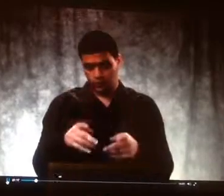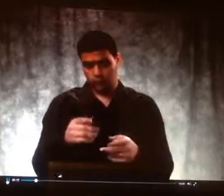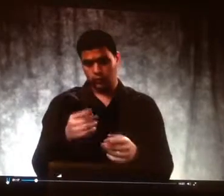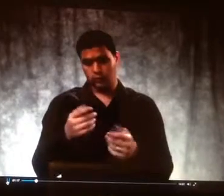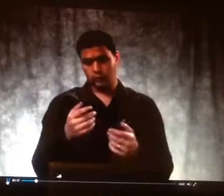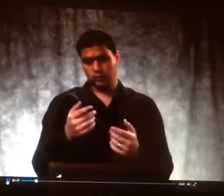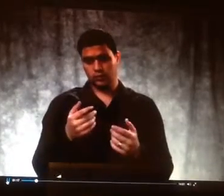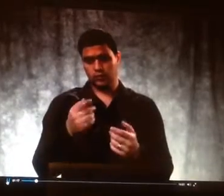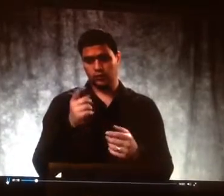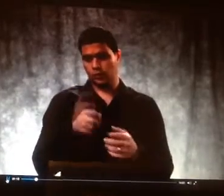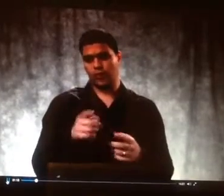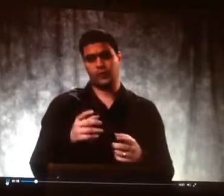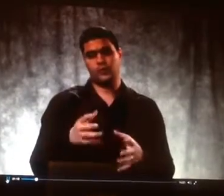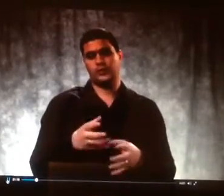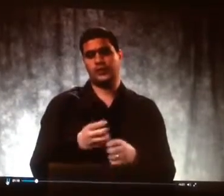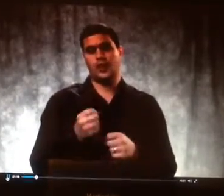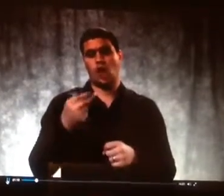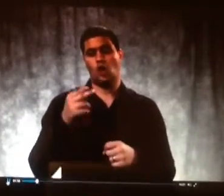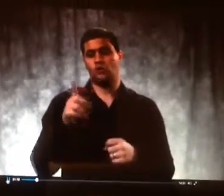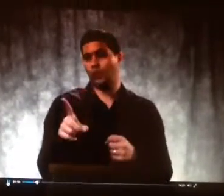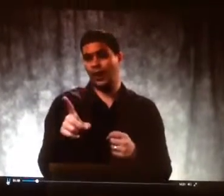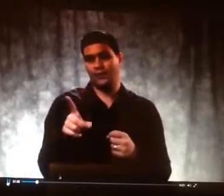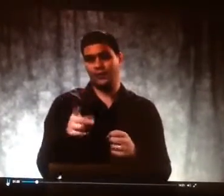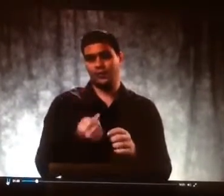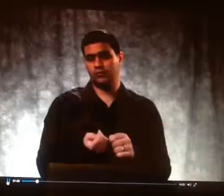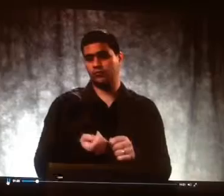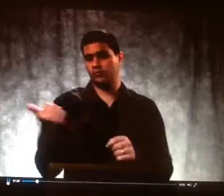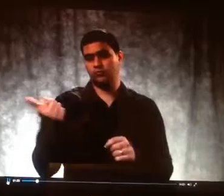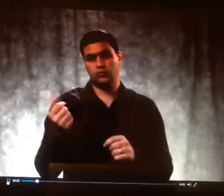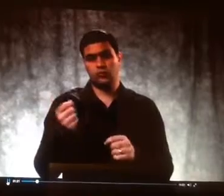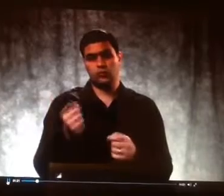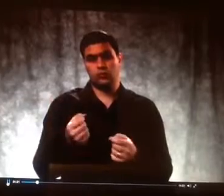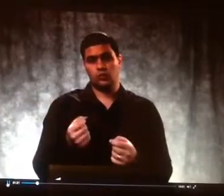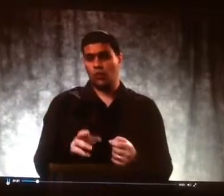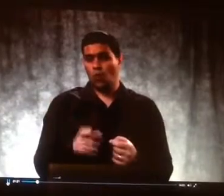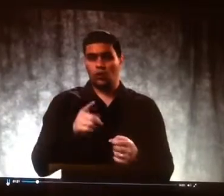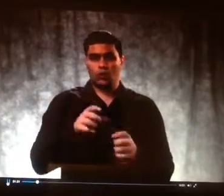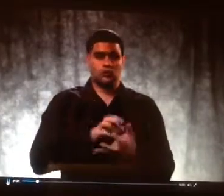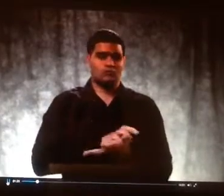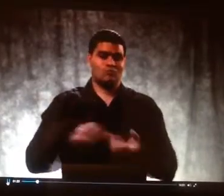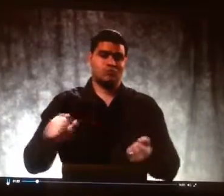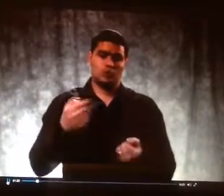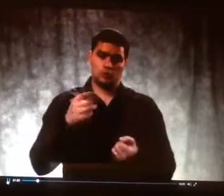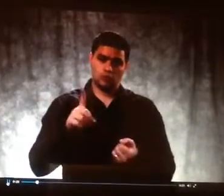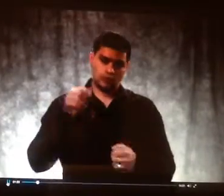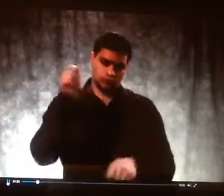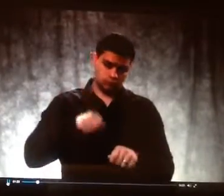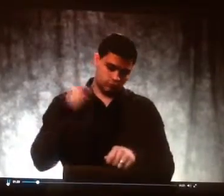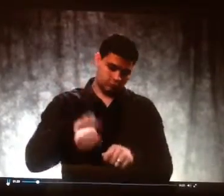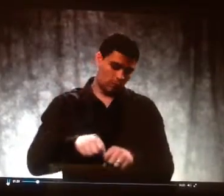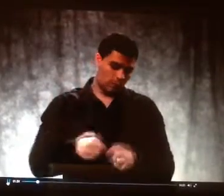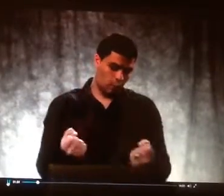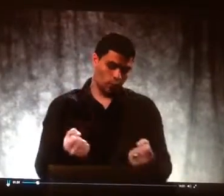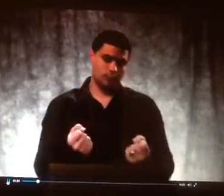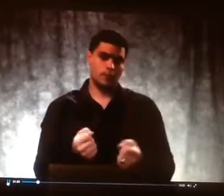can bust somebody or extort them is to get their hard drive. You can remove their hard drive, or you can wipe it